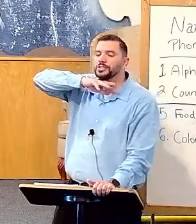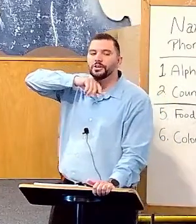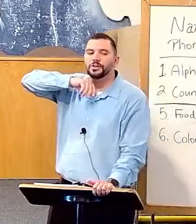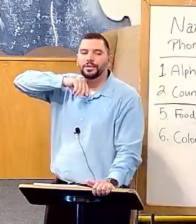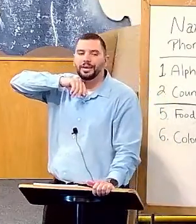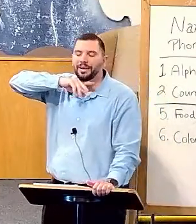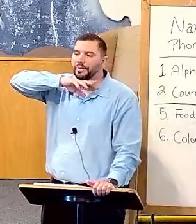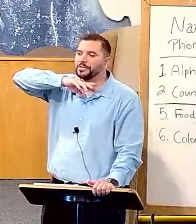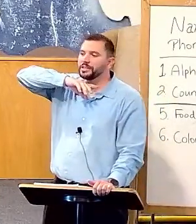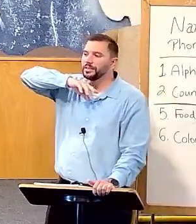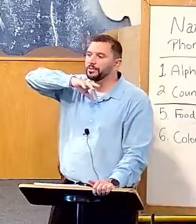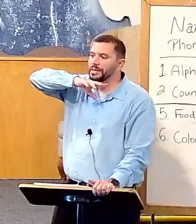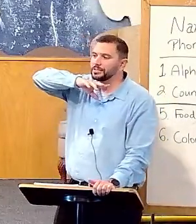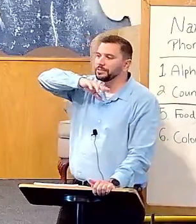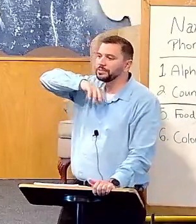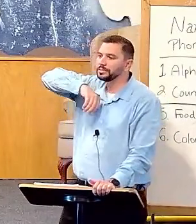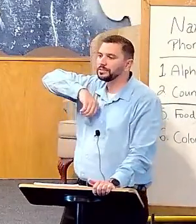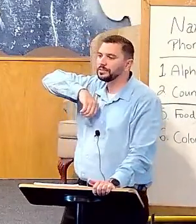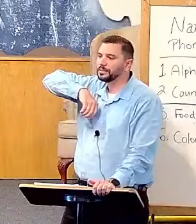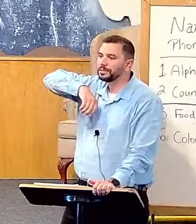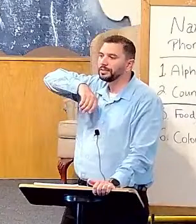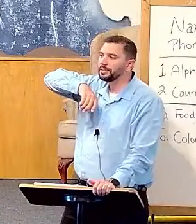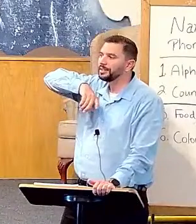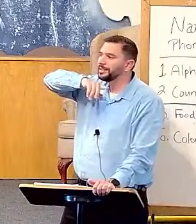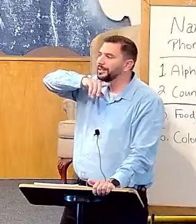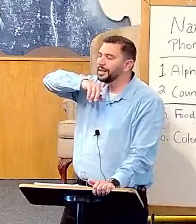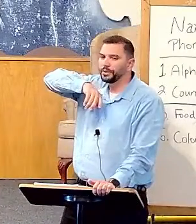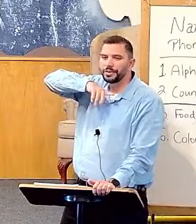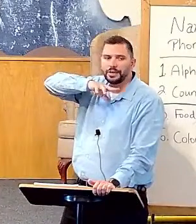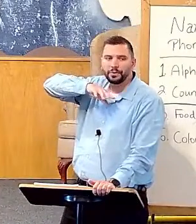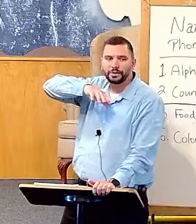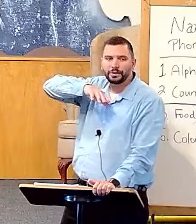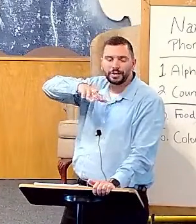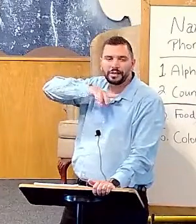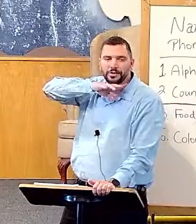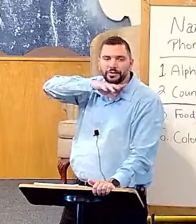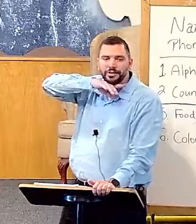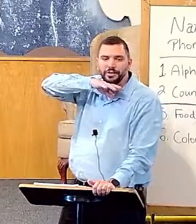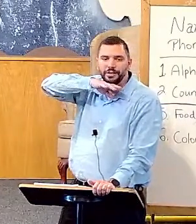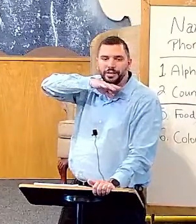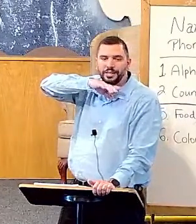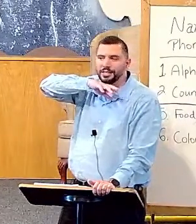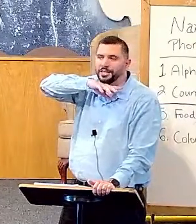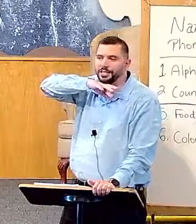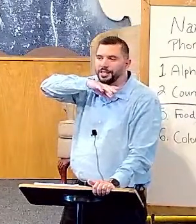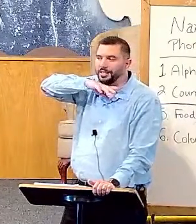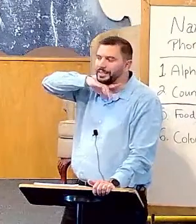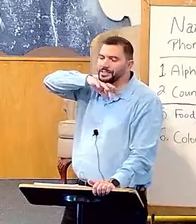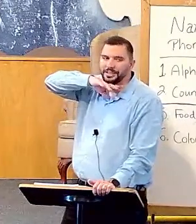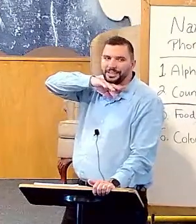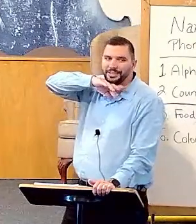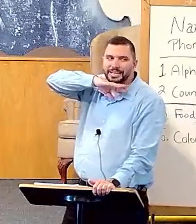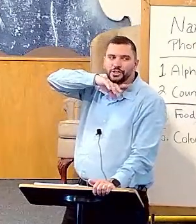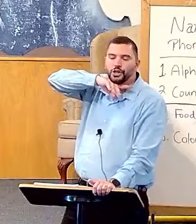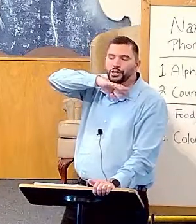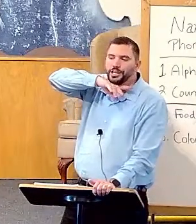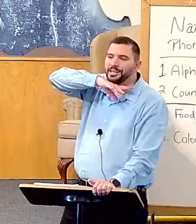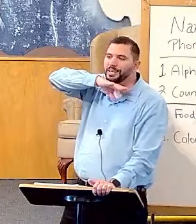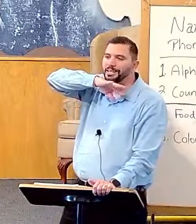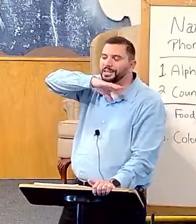So, how many of you seen the Little Rascals? And don't they? What do they do? Don't they do that? That's dirty.